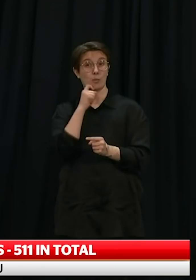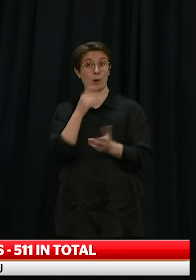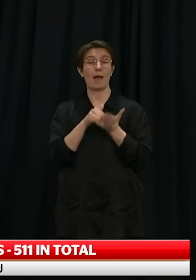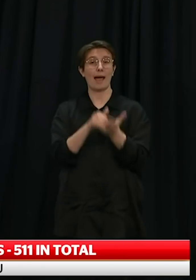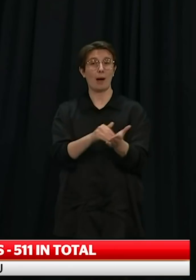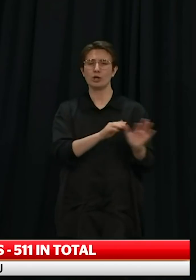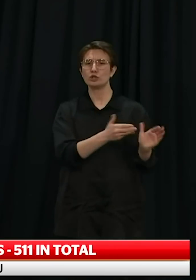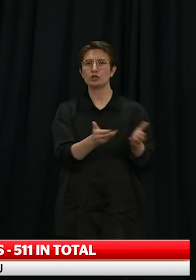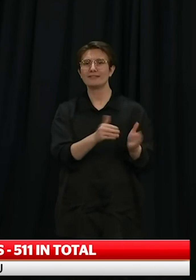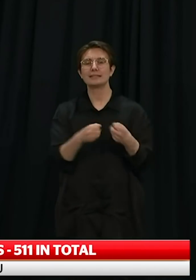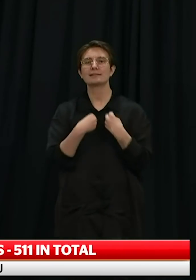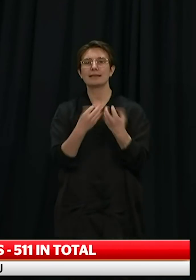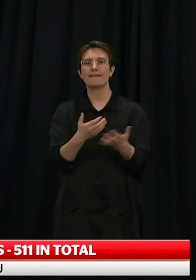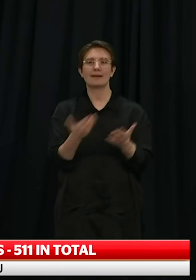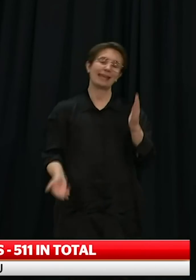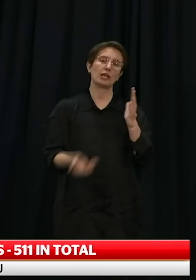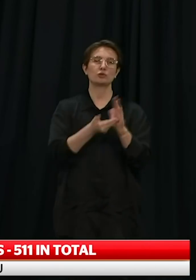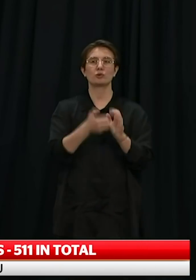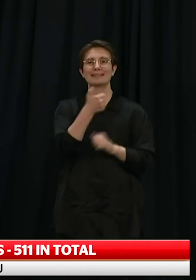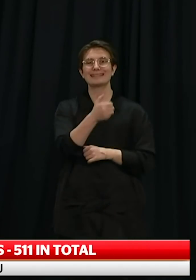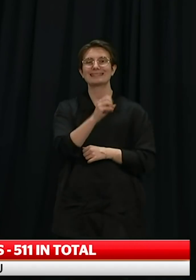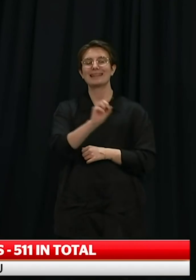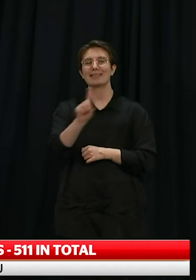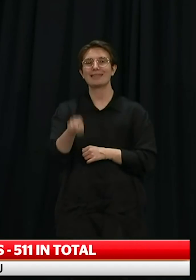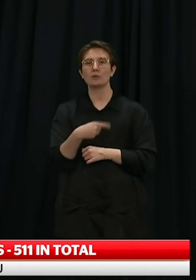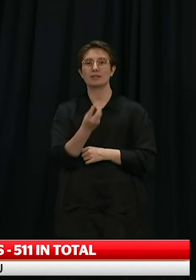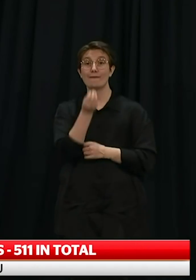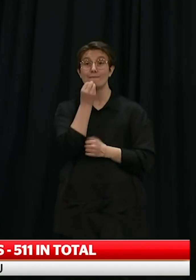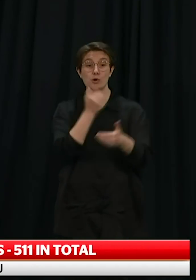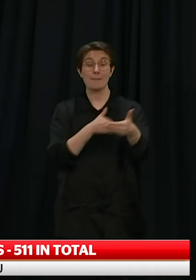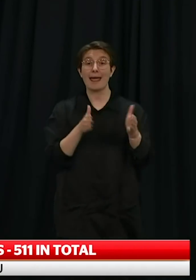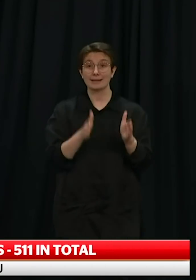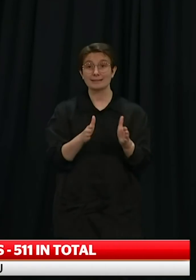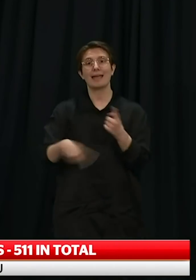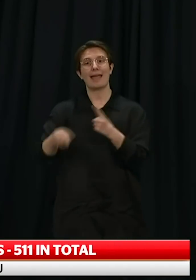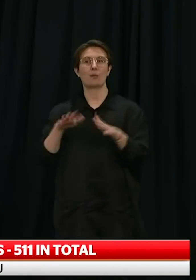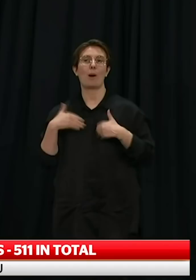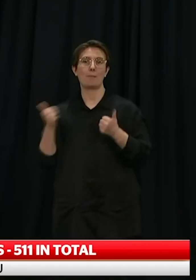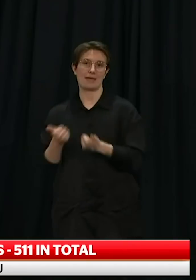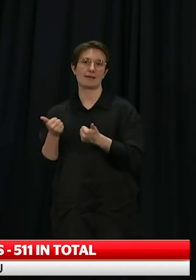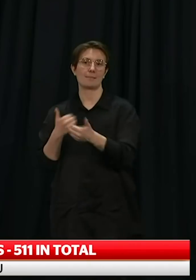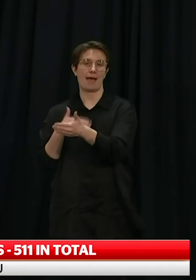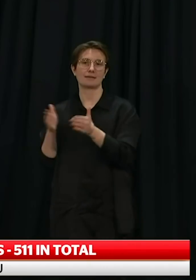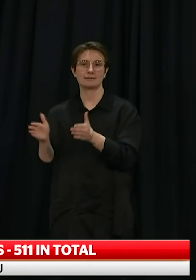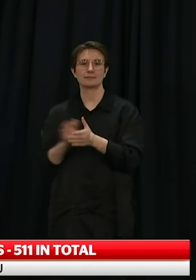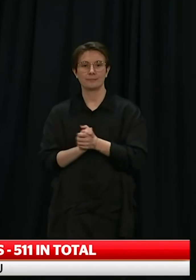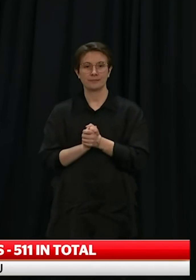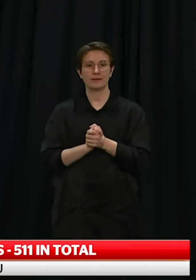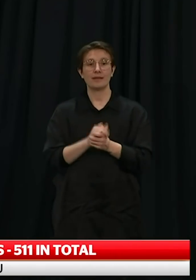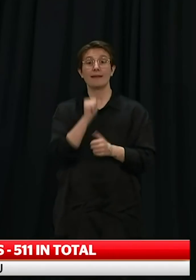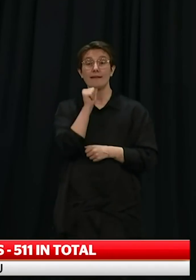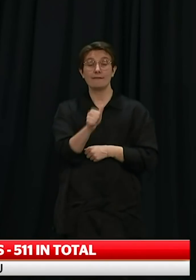wellbeing packs. If you're unable to afford food, call MSD on 0800